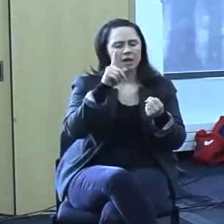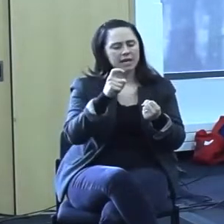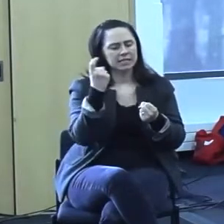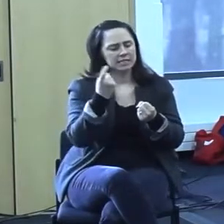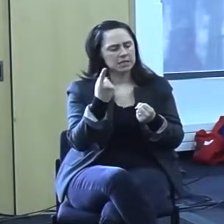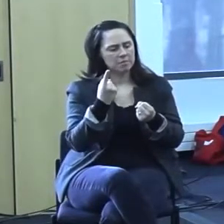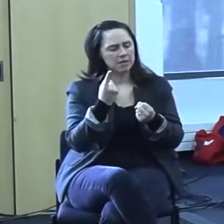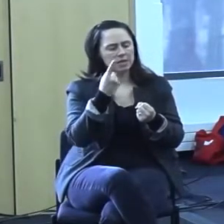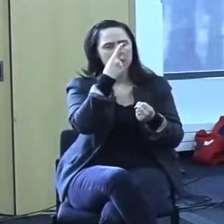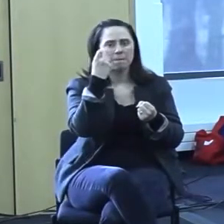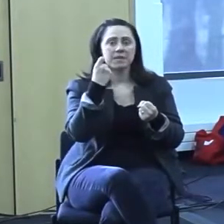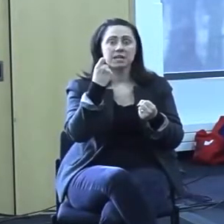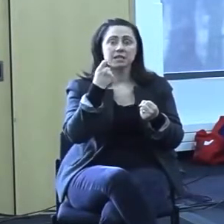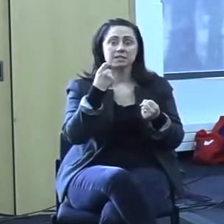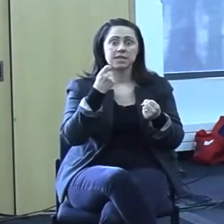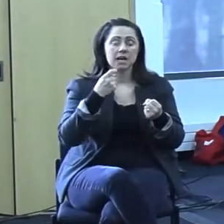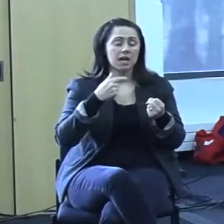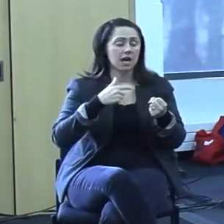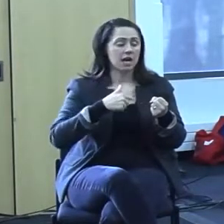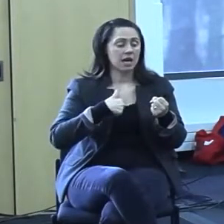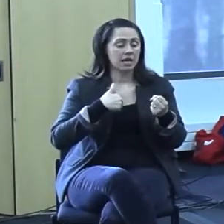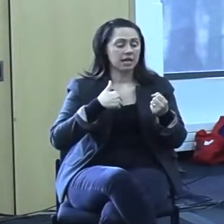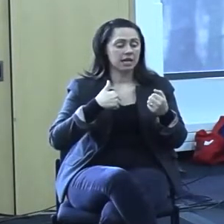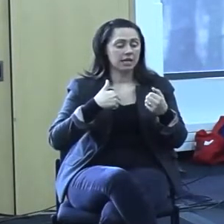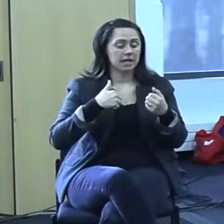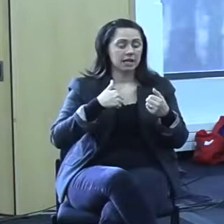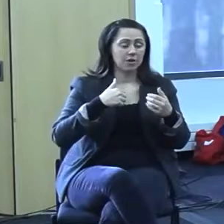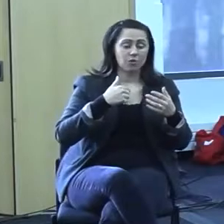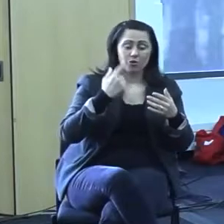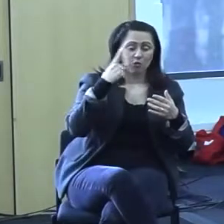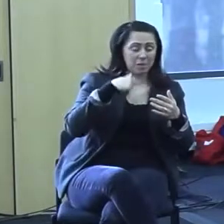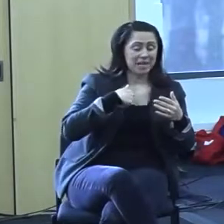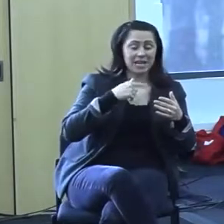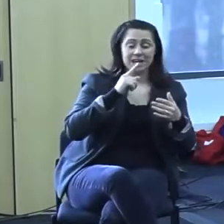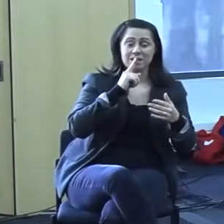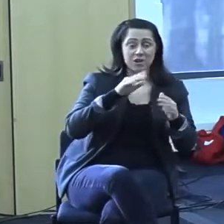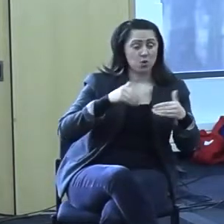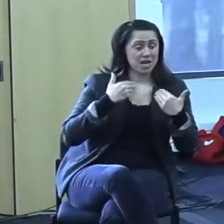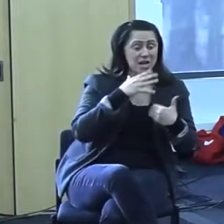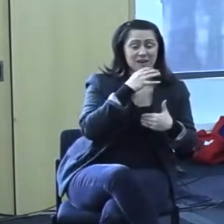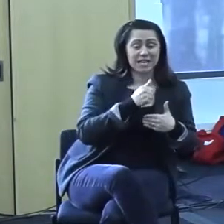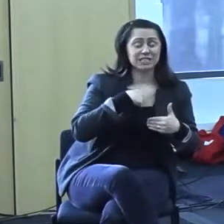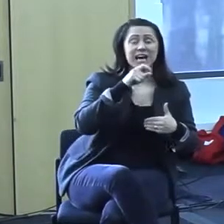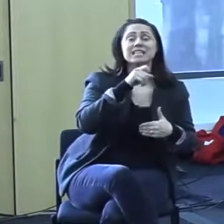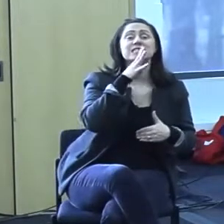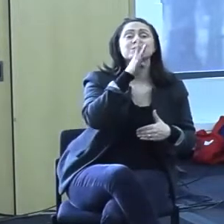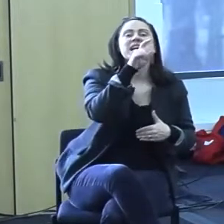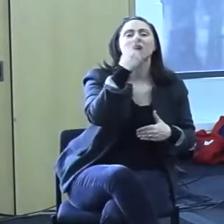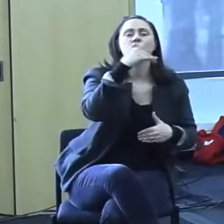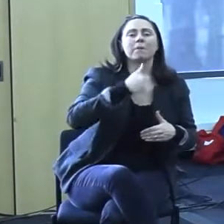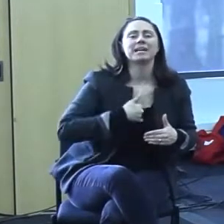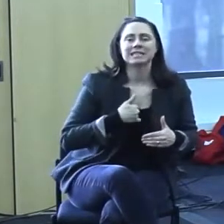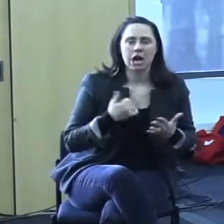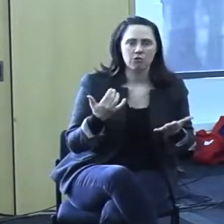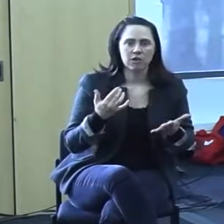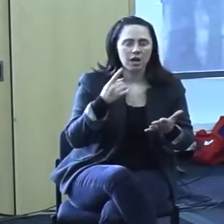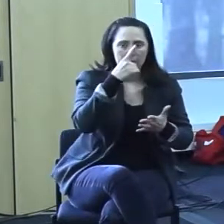something because at a very early young age for me, I had to speak up for myself